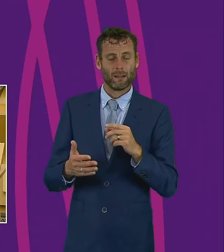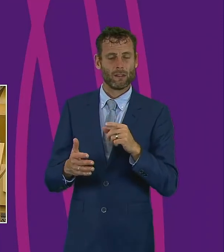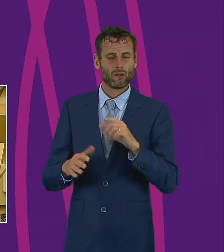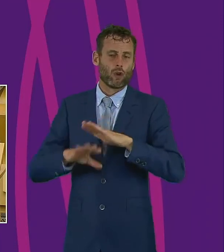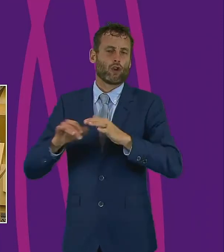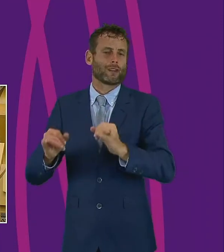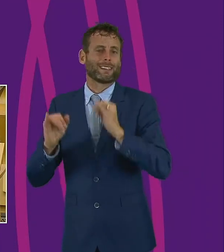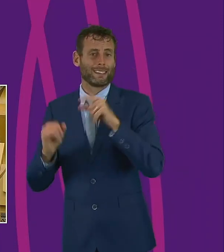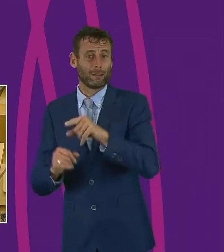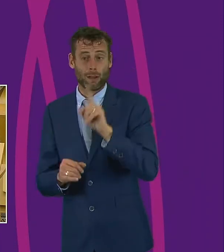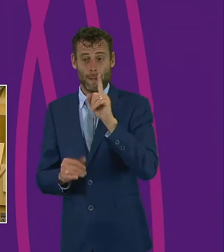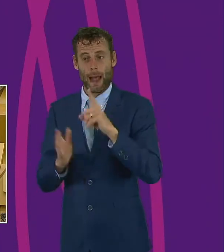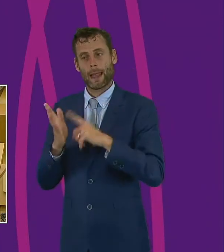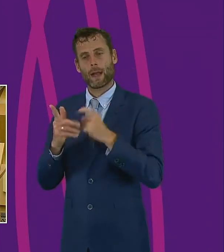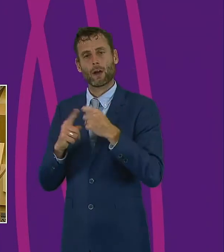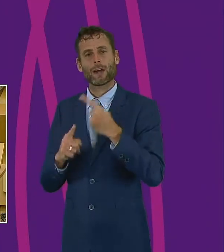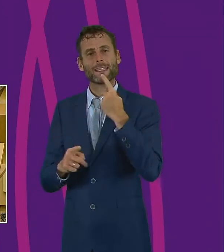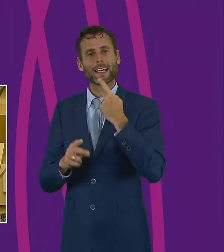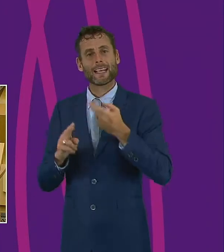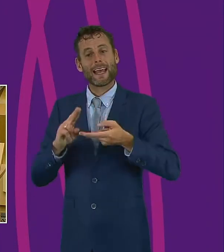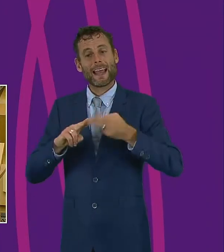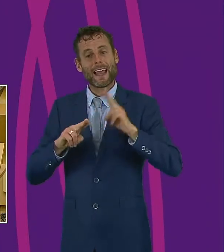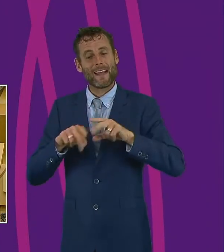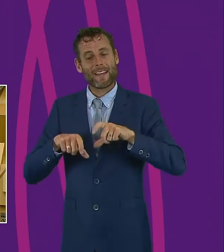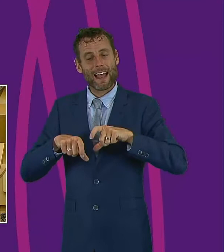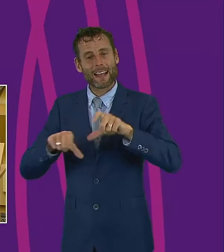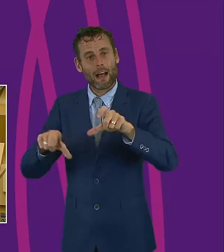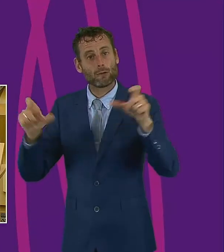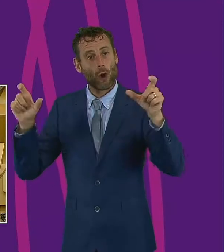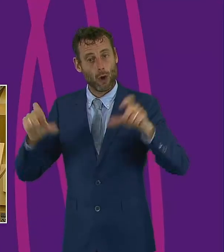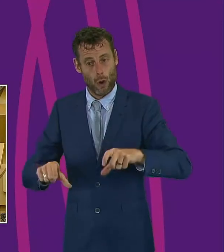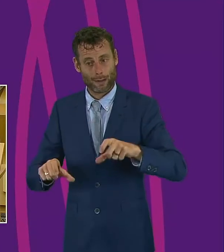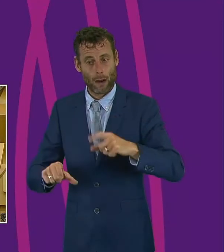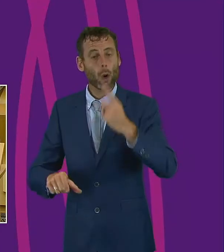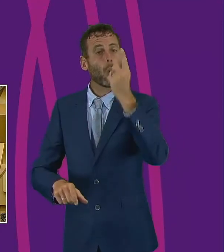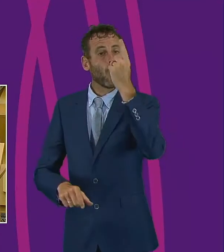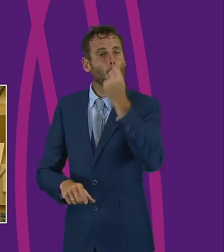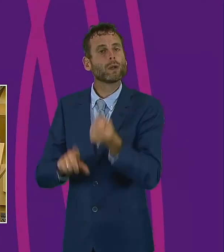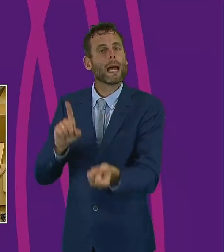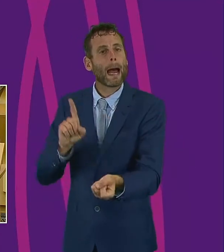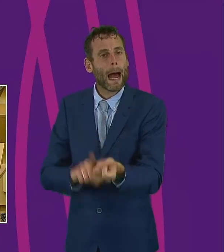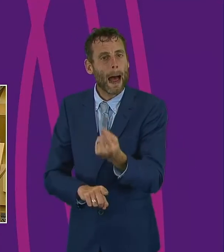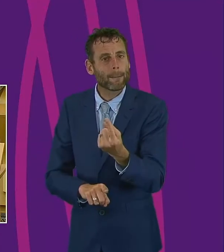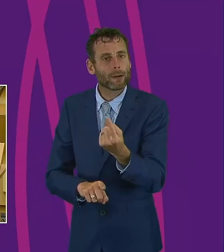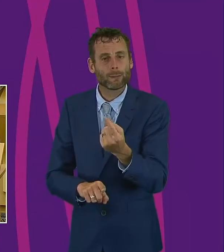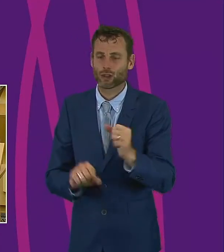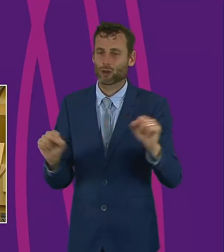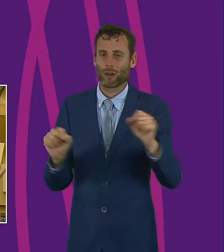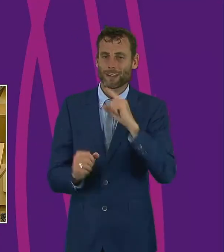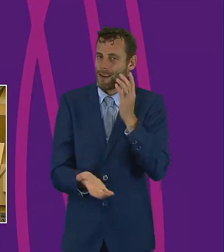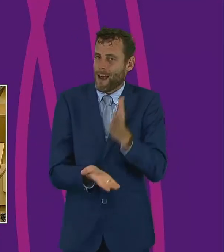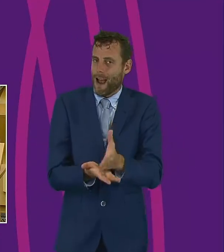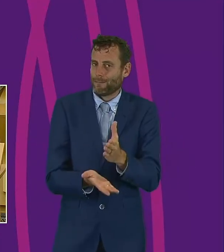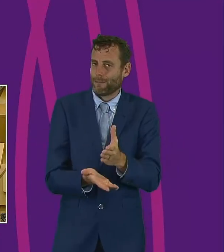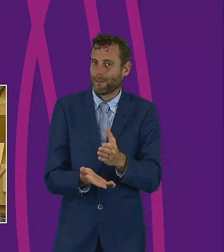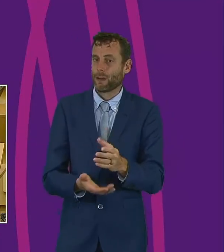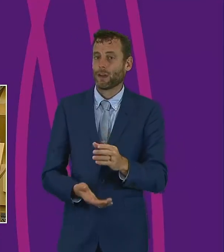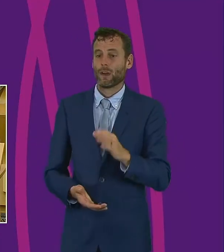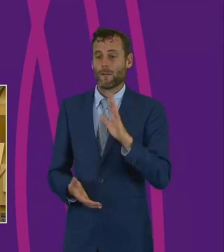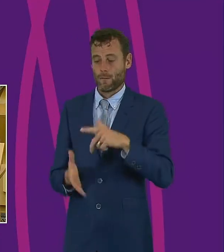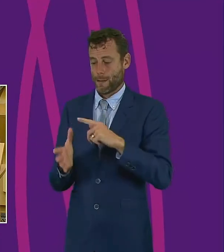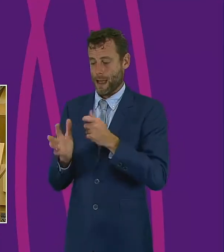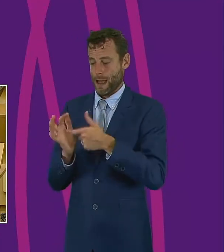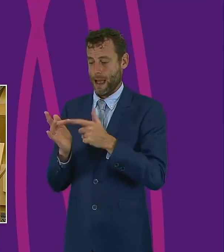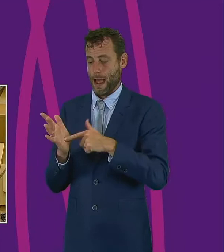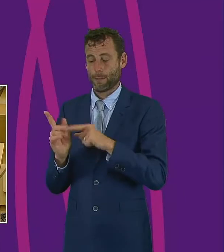that as if that is the impact of the current lockdown measures in Aberdeen. That is not the case. These figures relate from April to July,